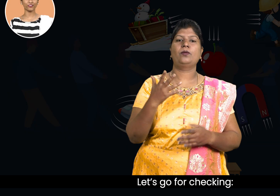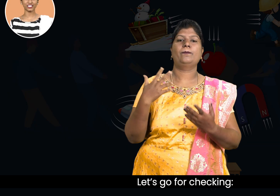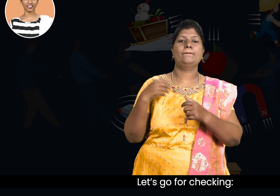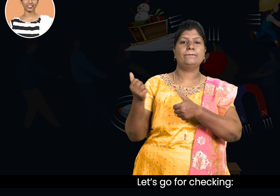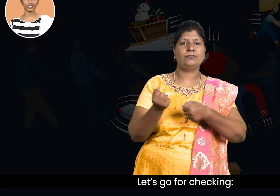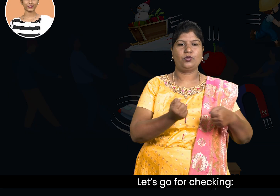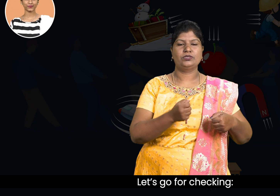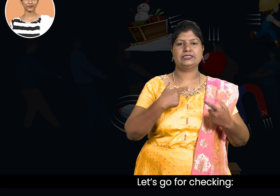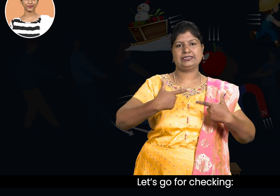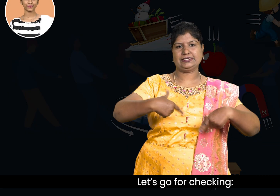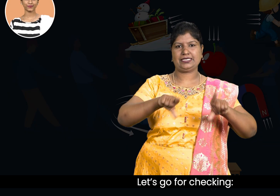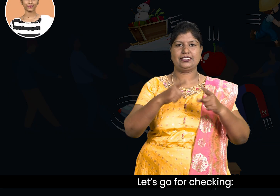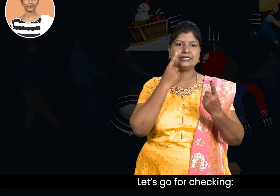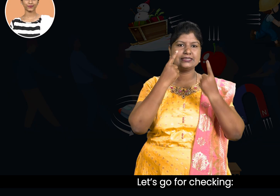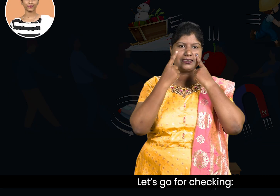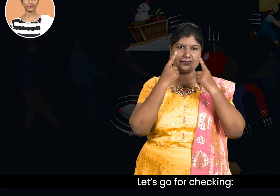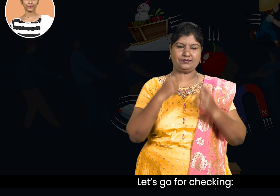Let's go for checking.